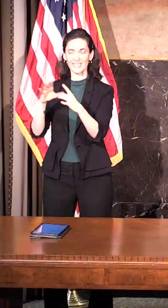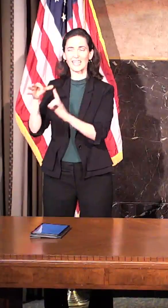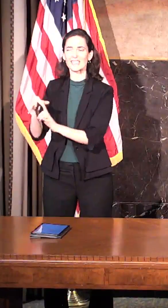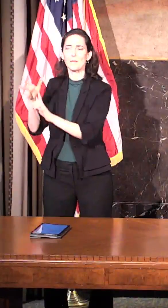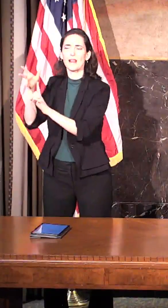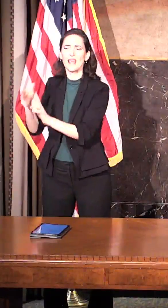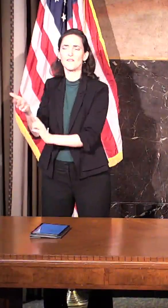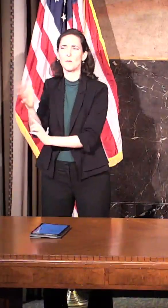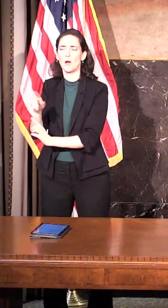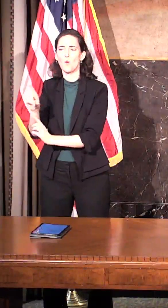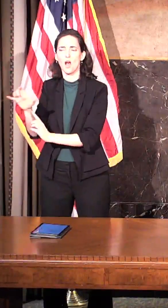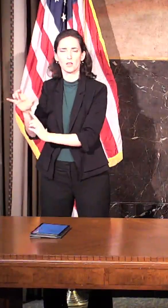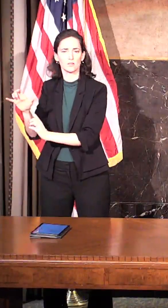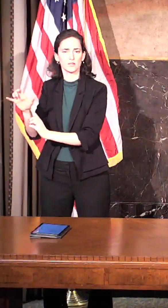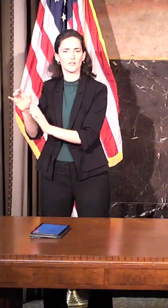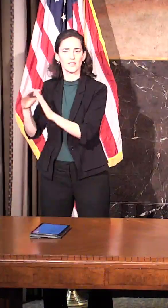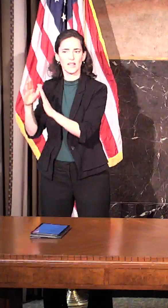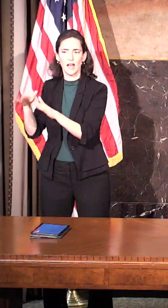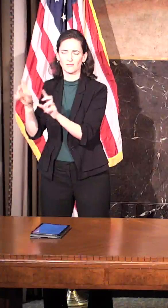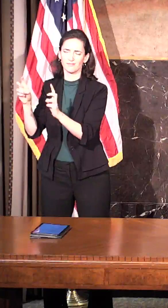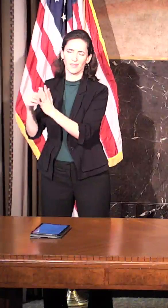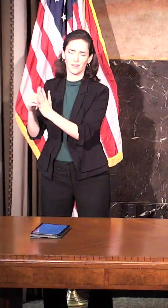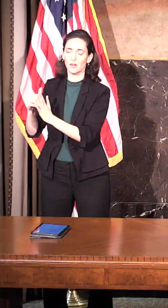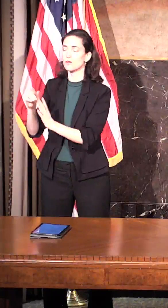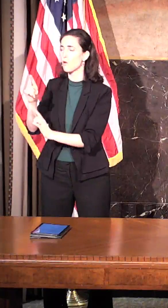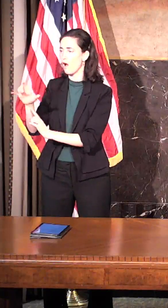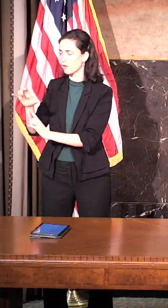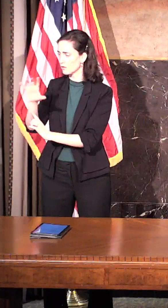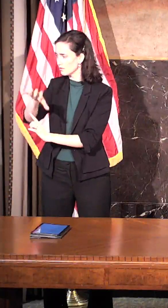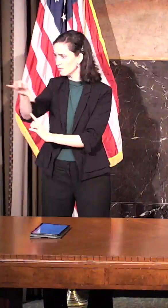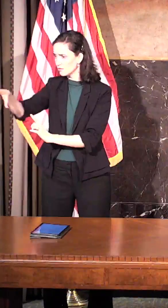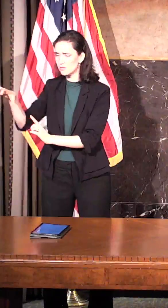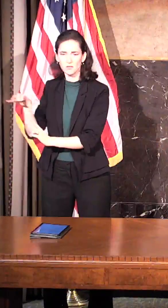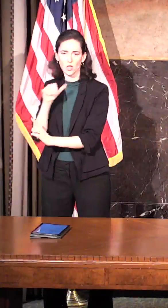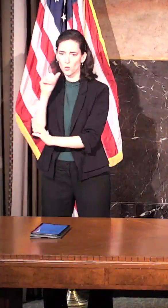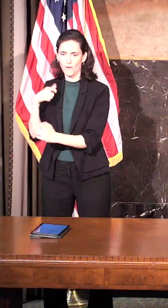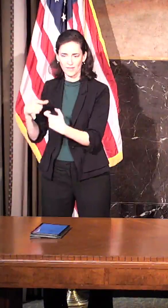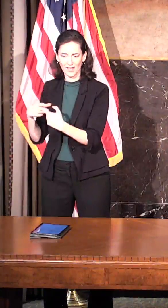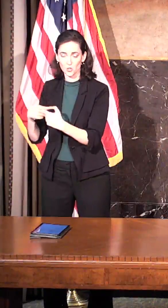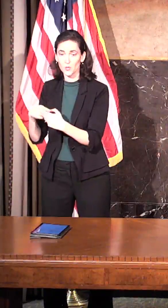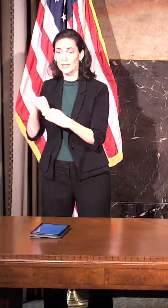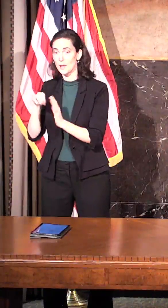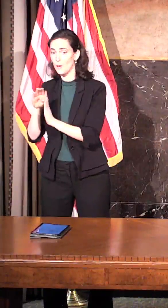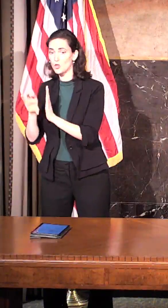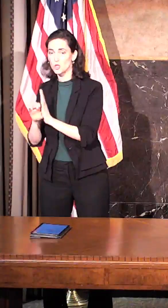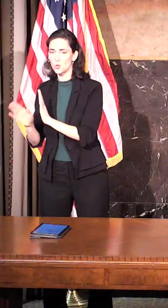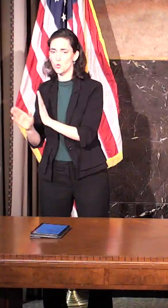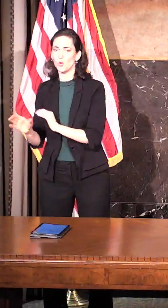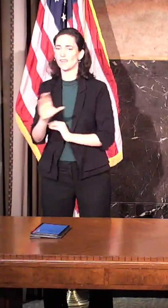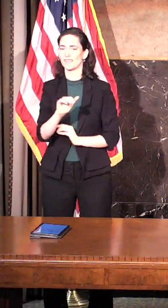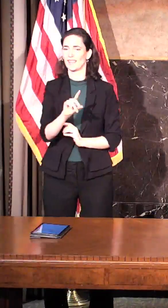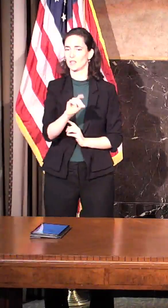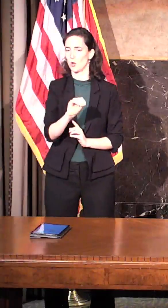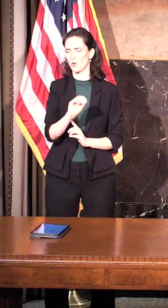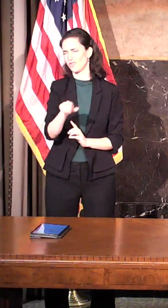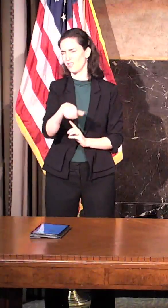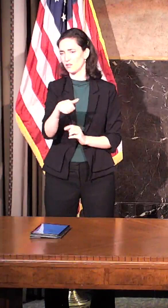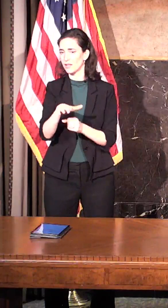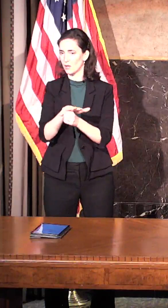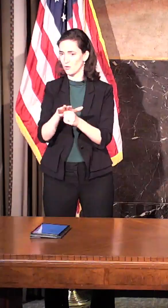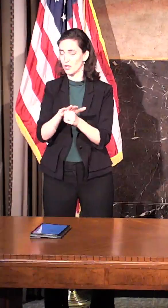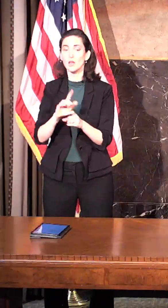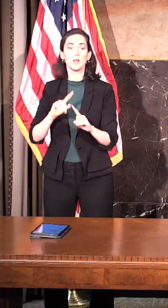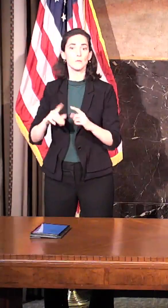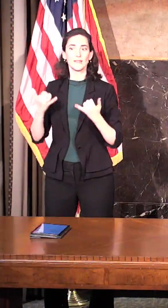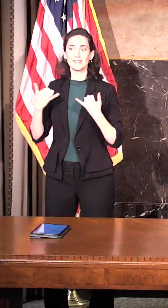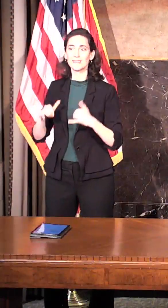area. Those are primarily over in the Catahoula area. But there remains a lot of work to be done